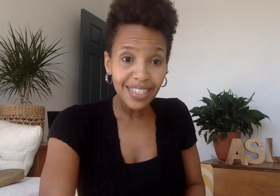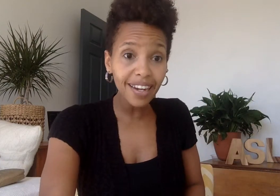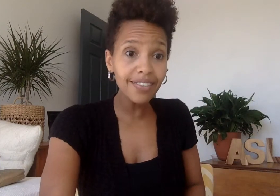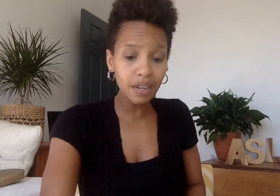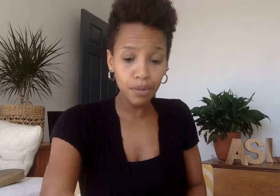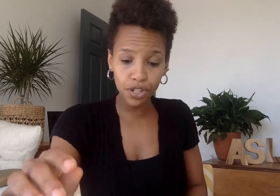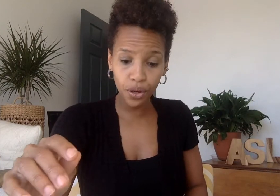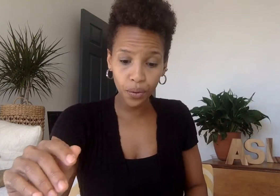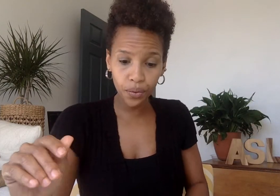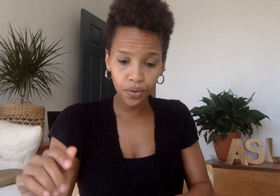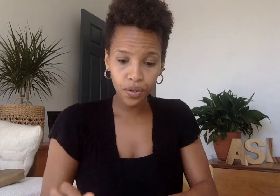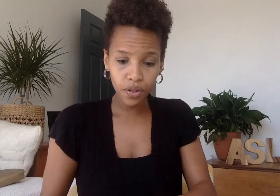Sentence number 2.